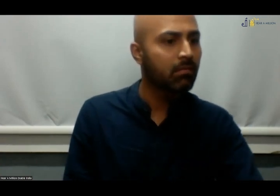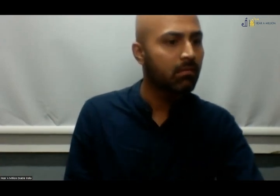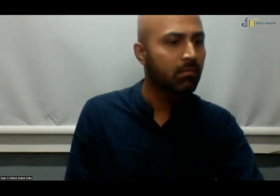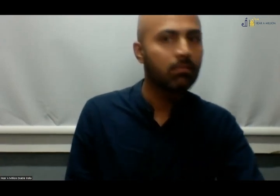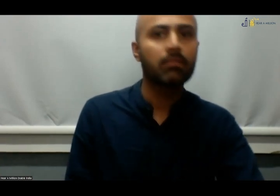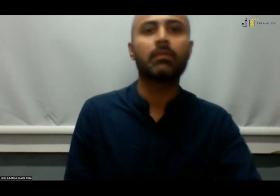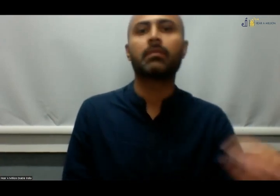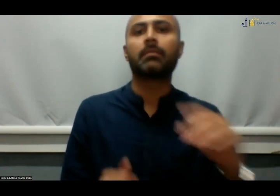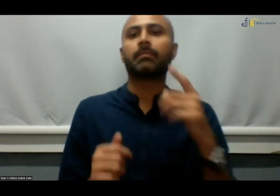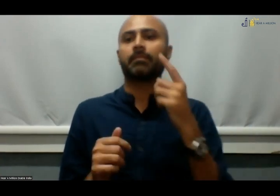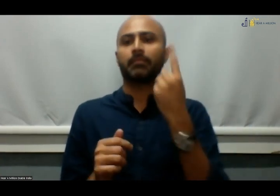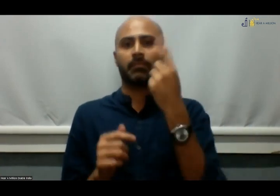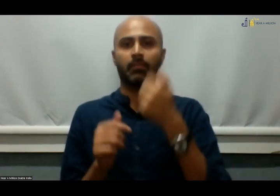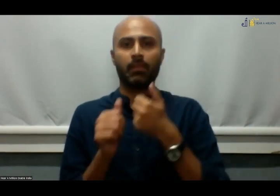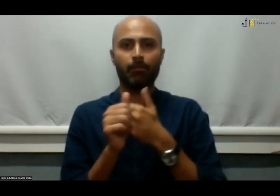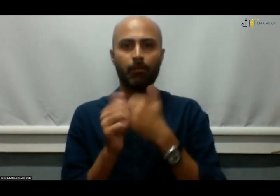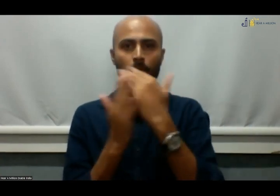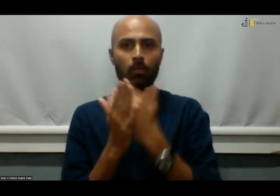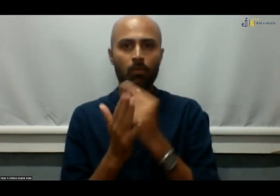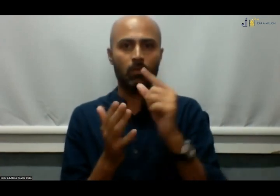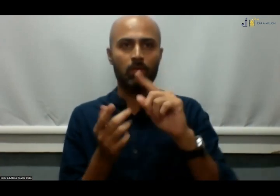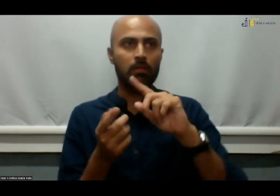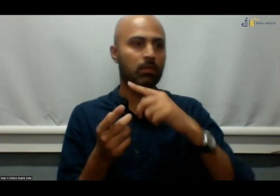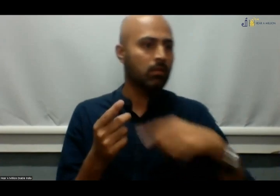Share the switch. Yeah.